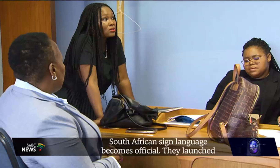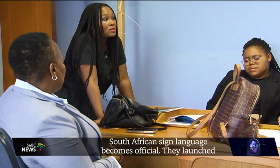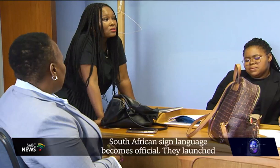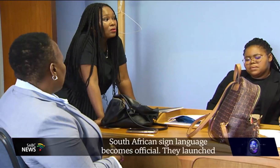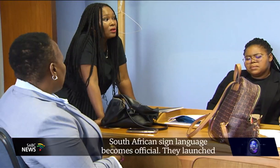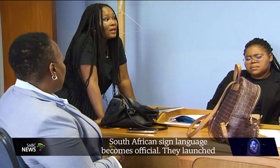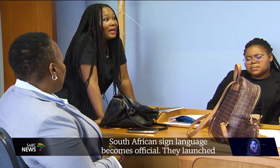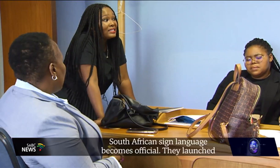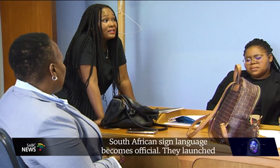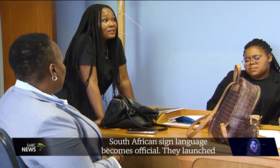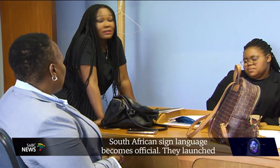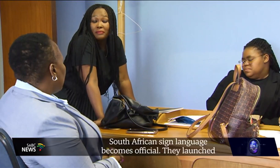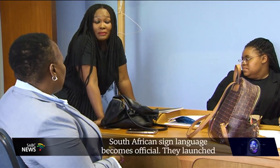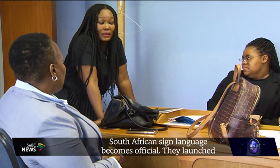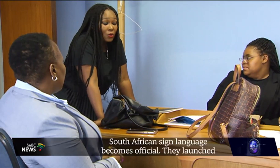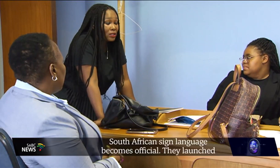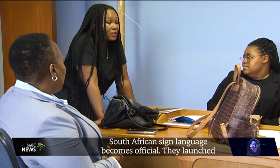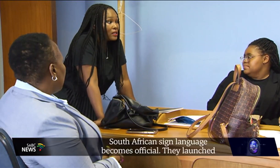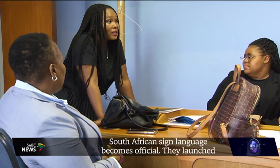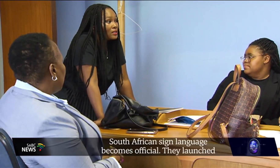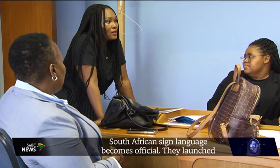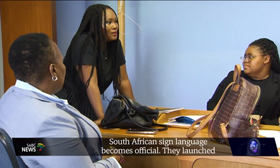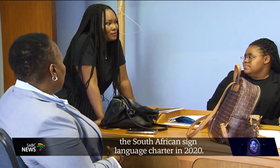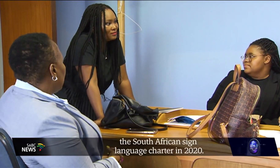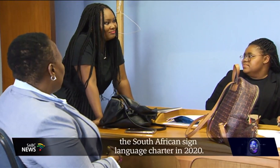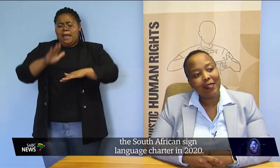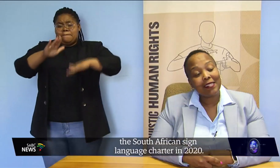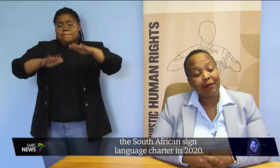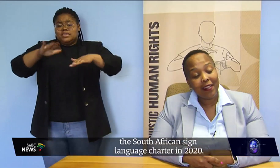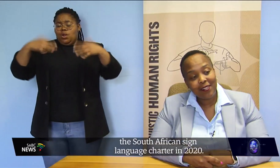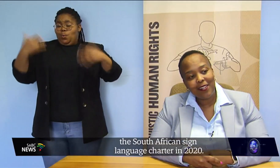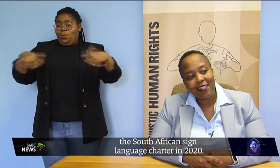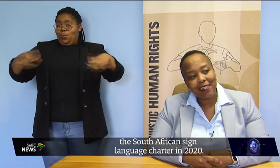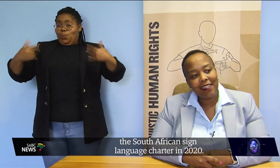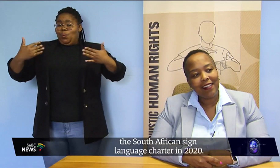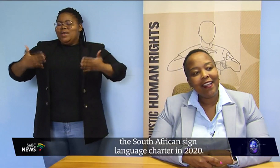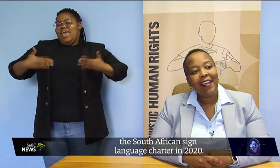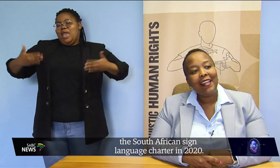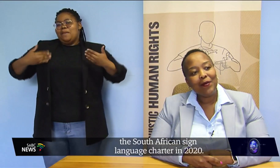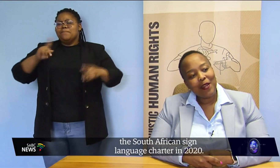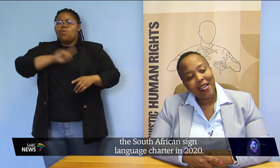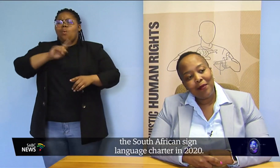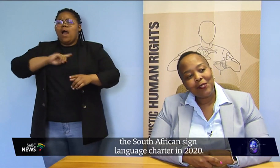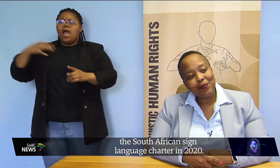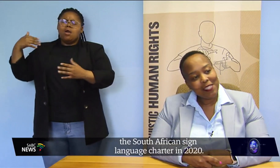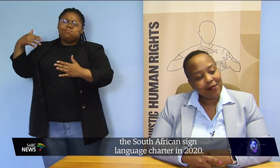semmuso. Ba phatlaladitse tokomane e mabapi le puo ya matsoho ka selemo sa